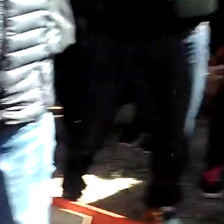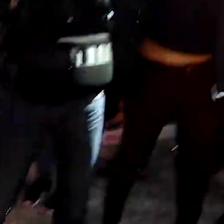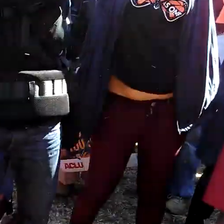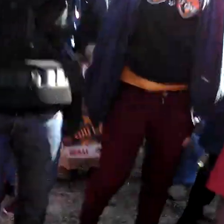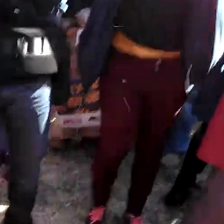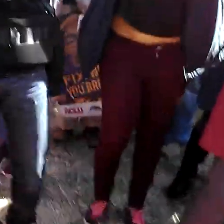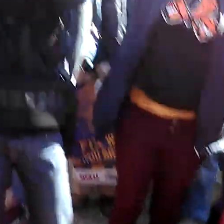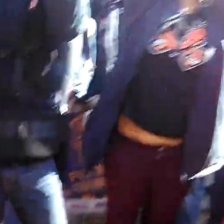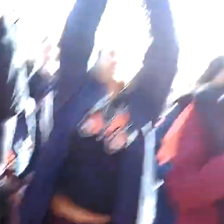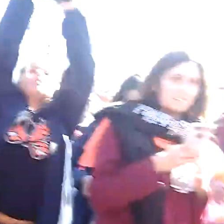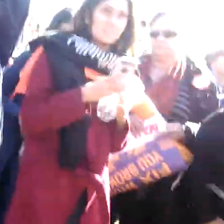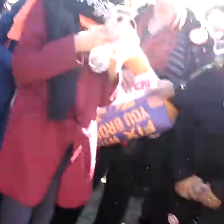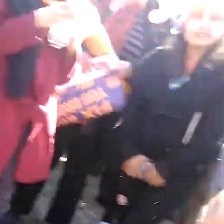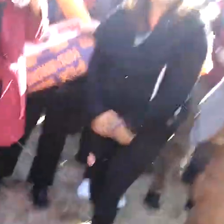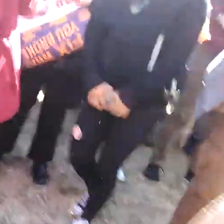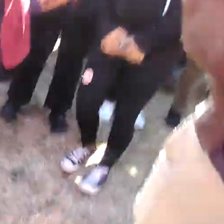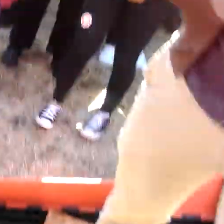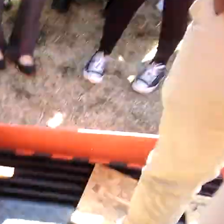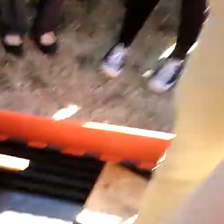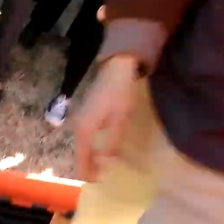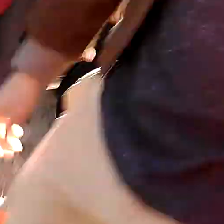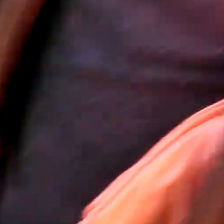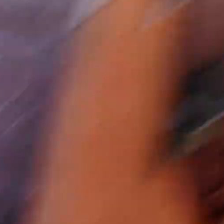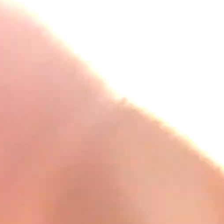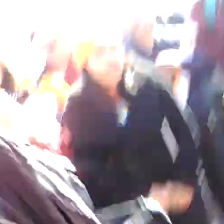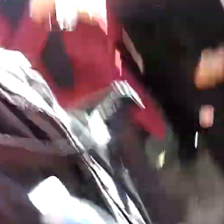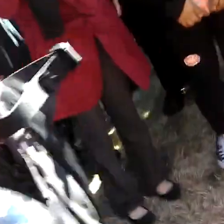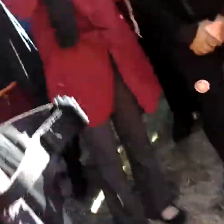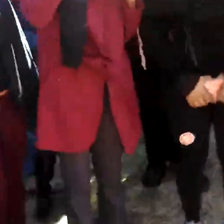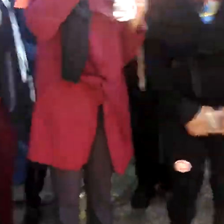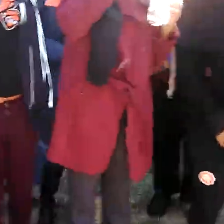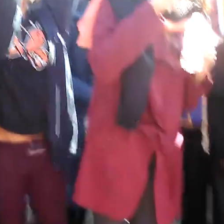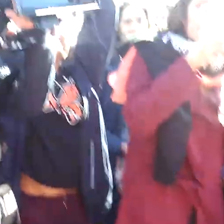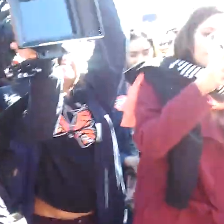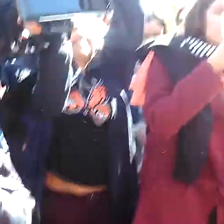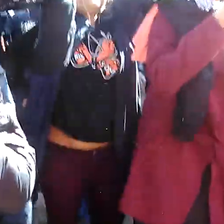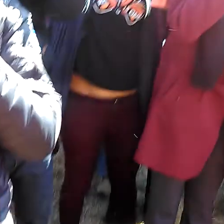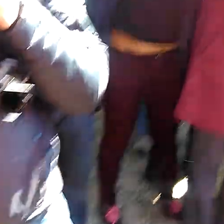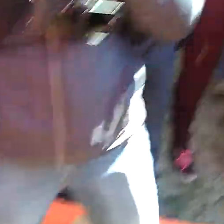This is our space right here. No one else. No one else.